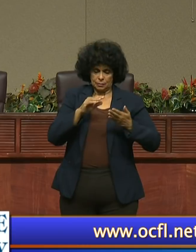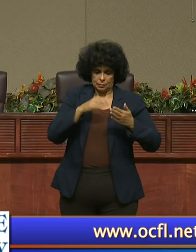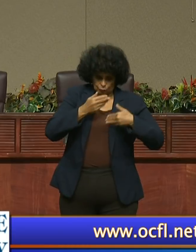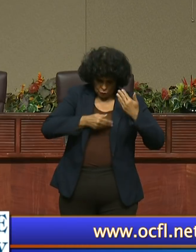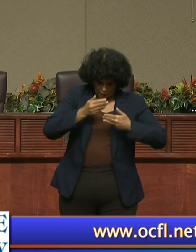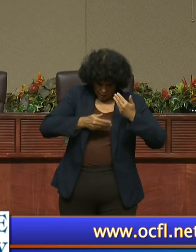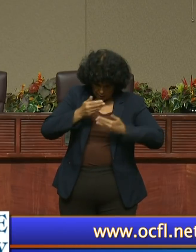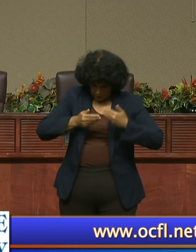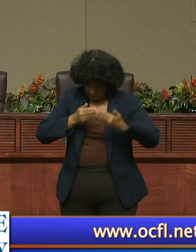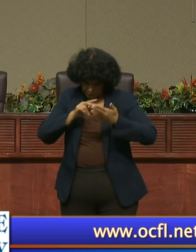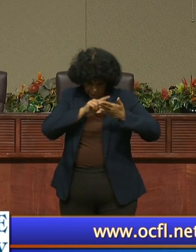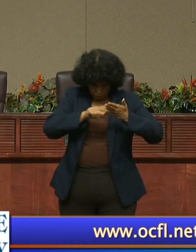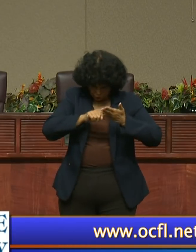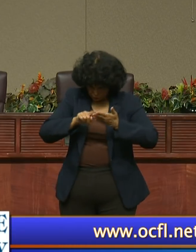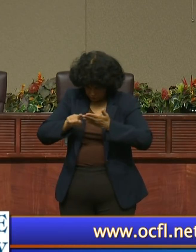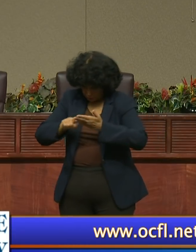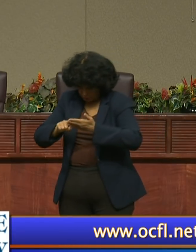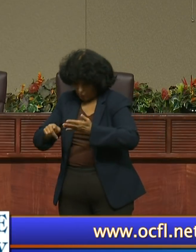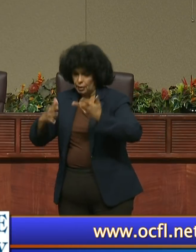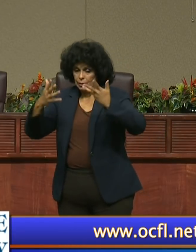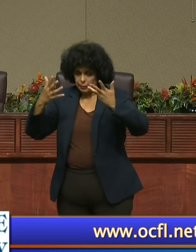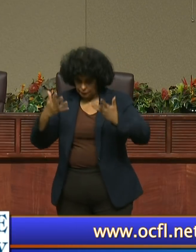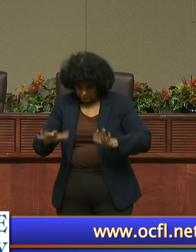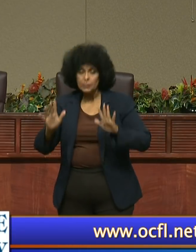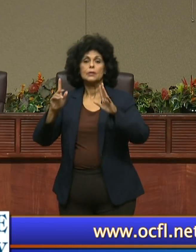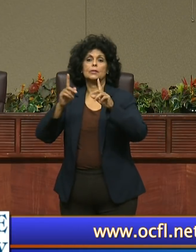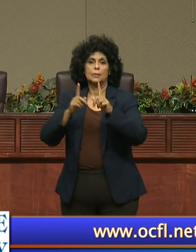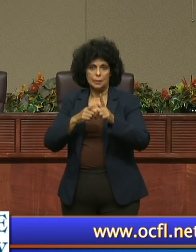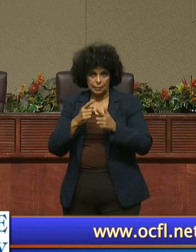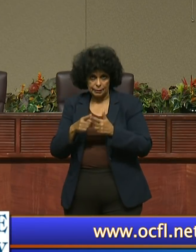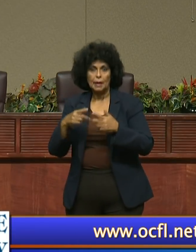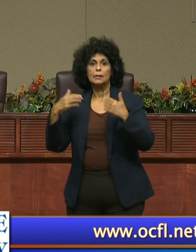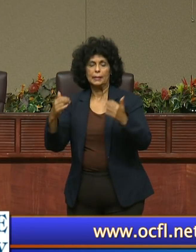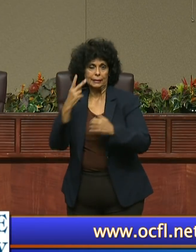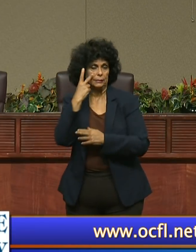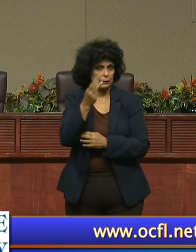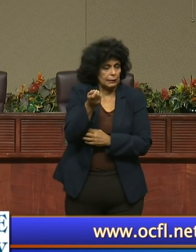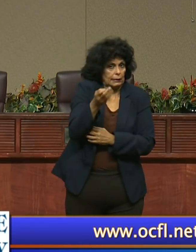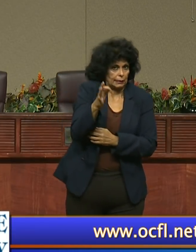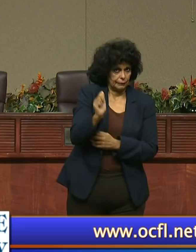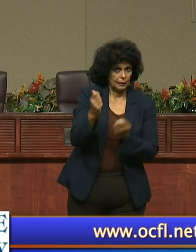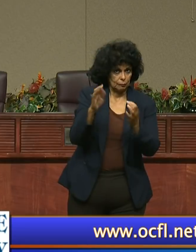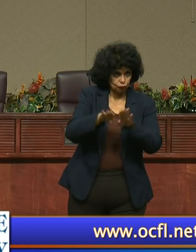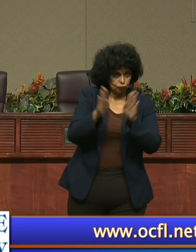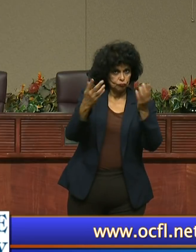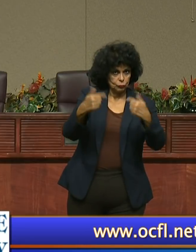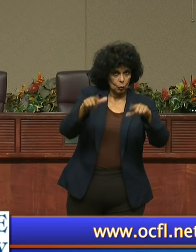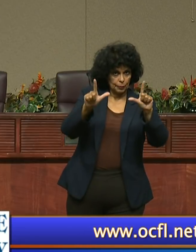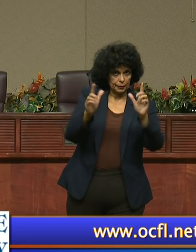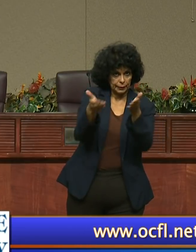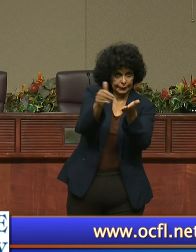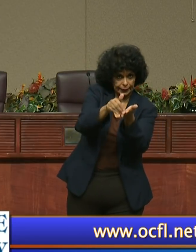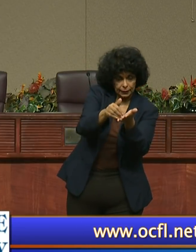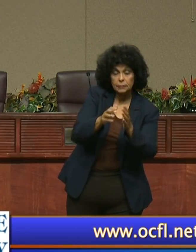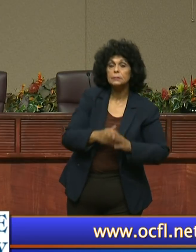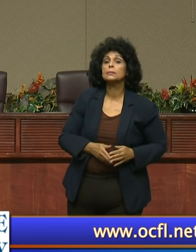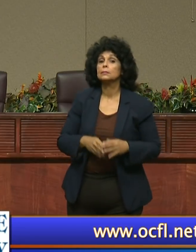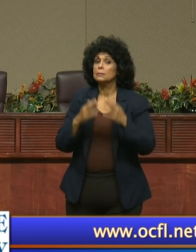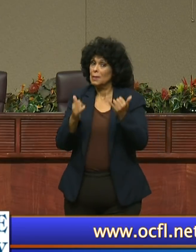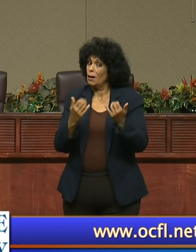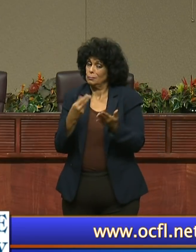We have a finite amount of money that we have to administer. We do have the